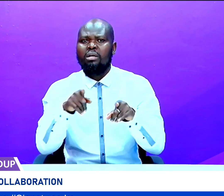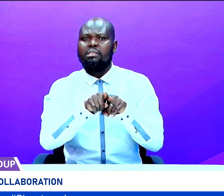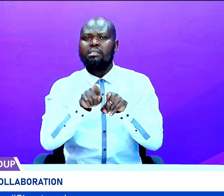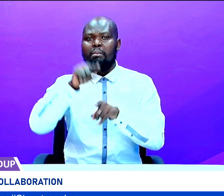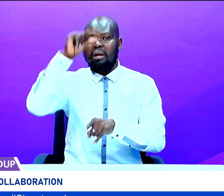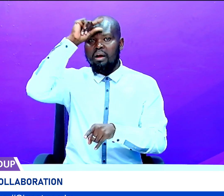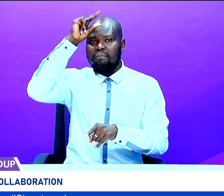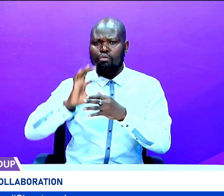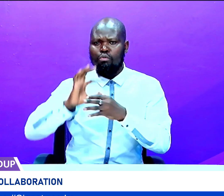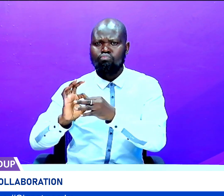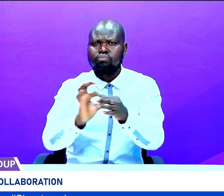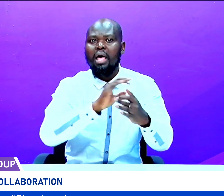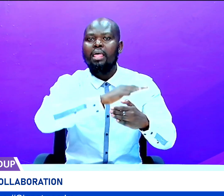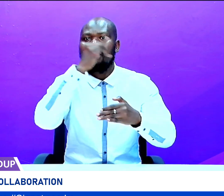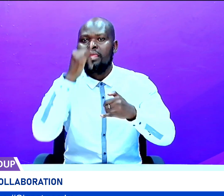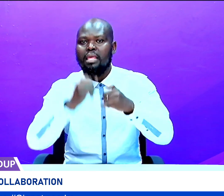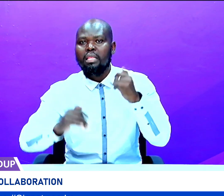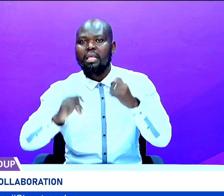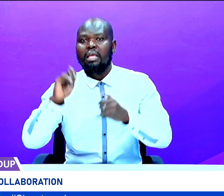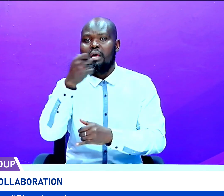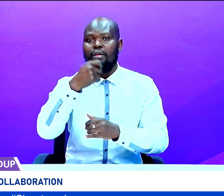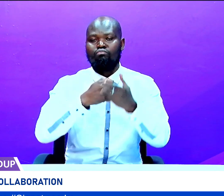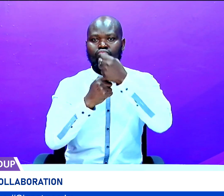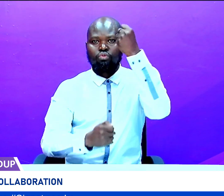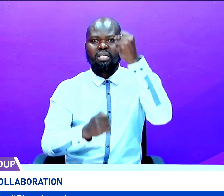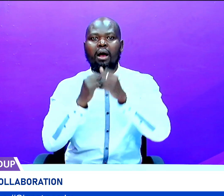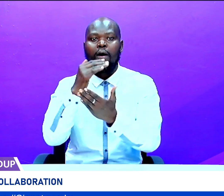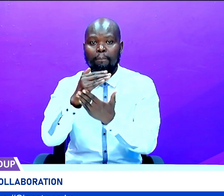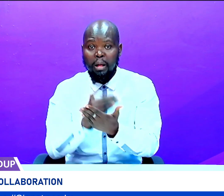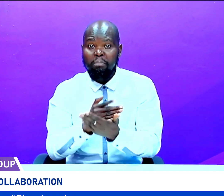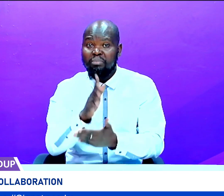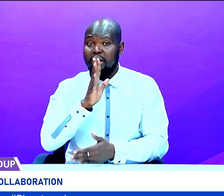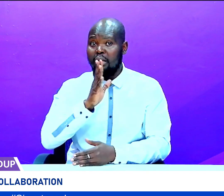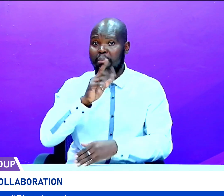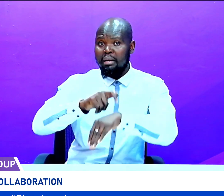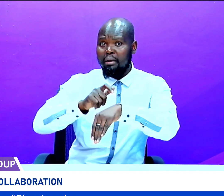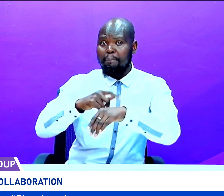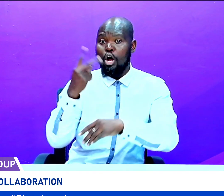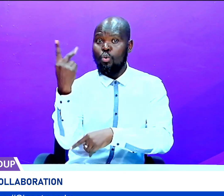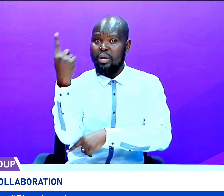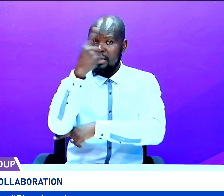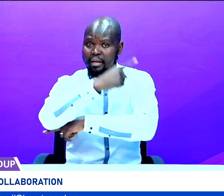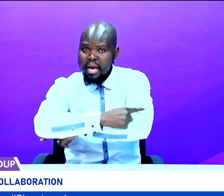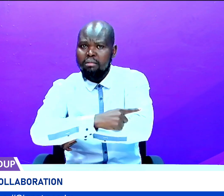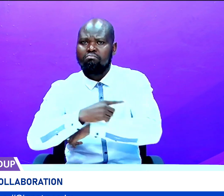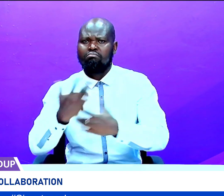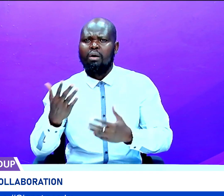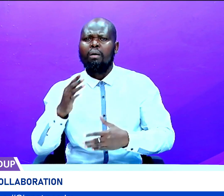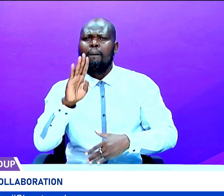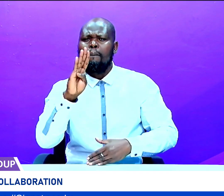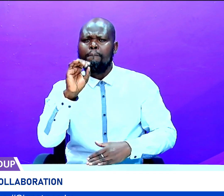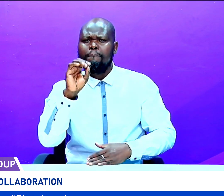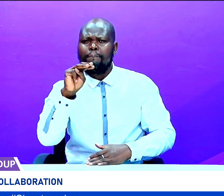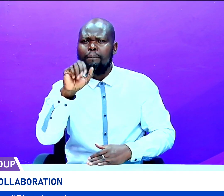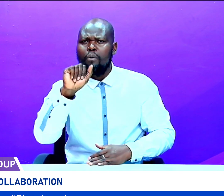aligned itself with the government until the end of the Kenya Kwanza administration's